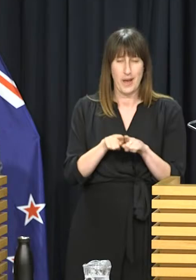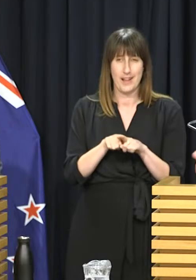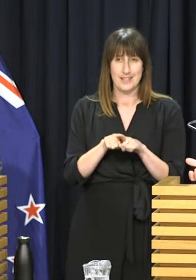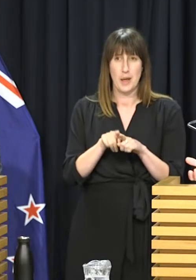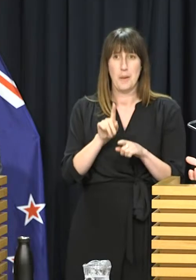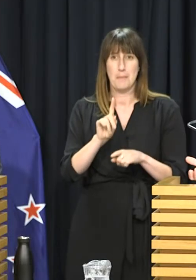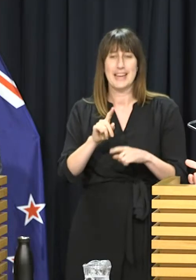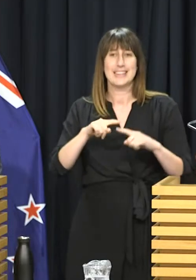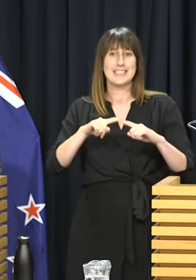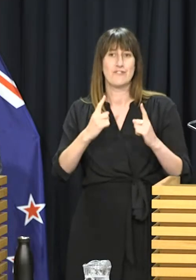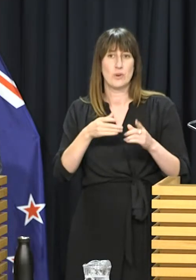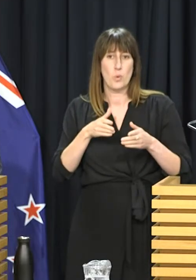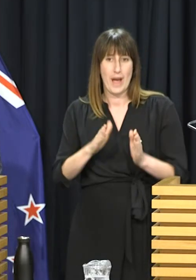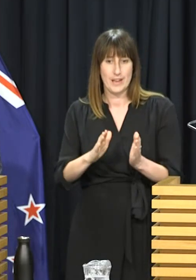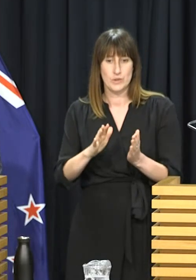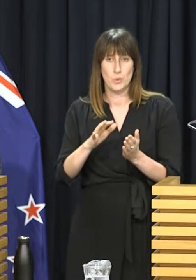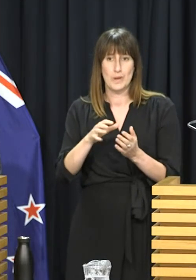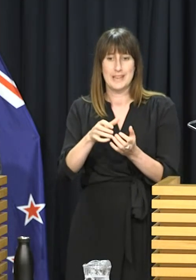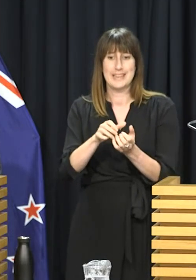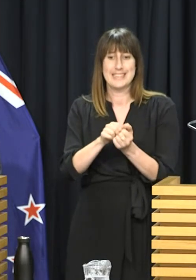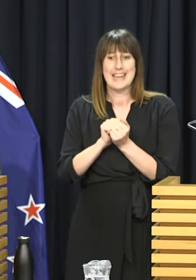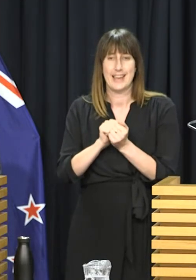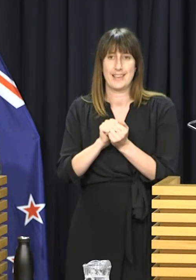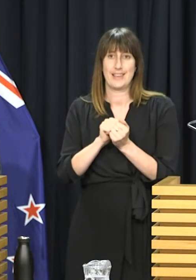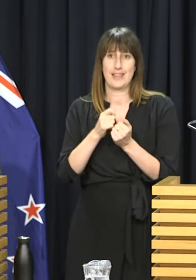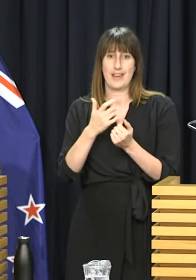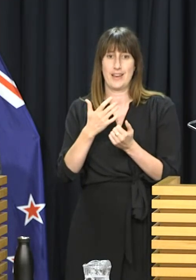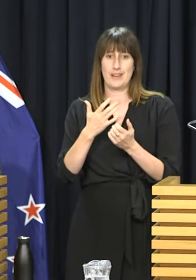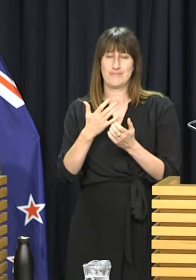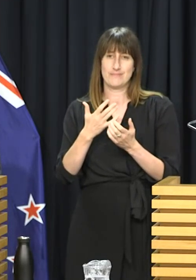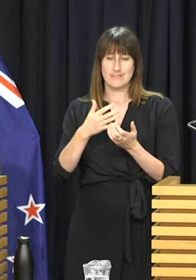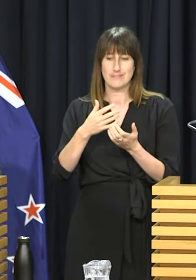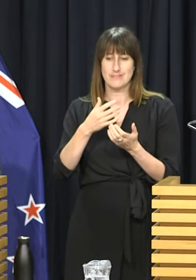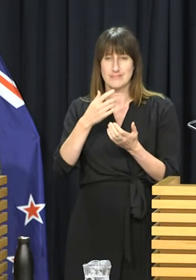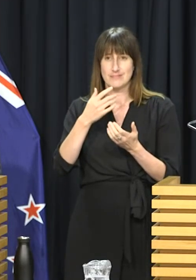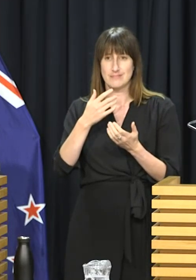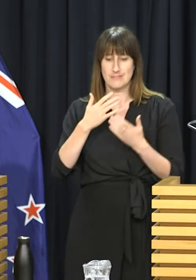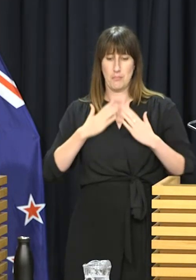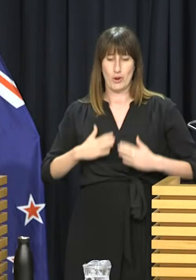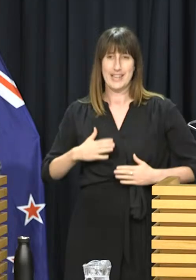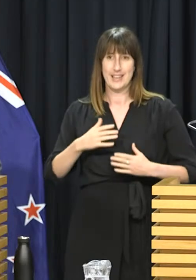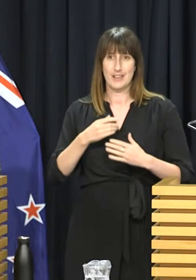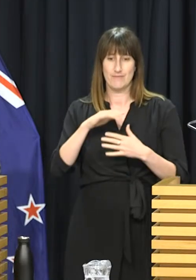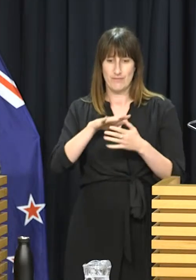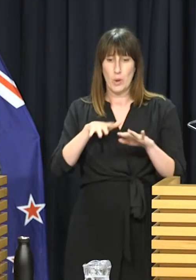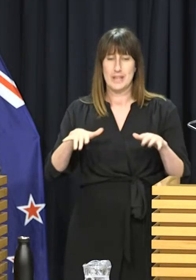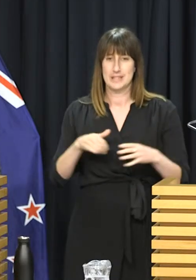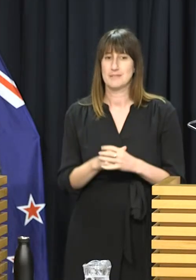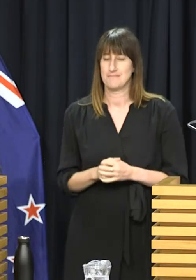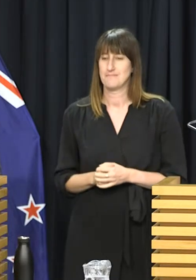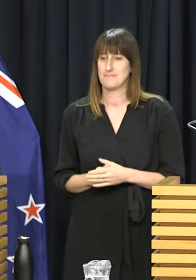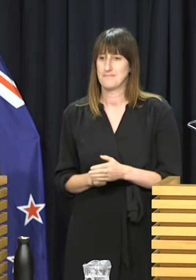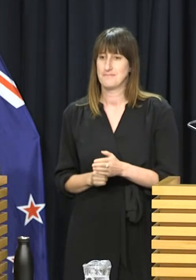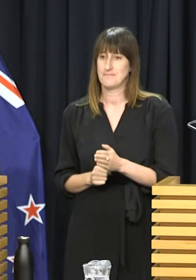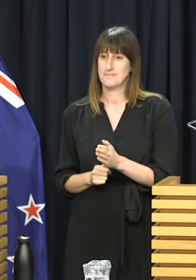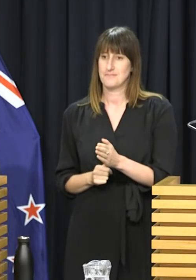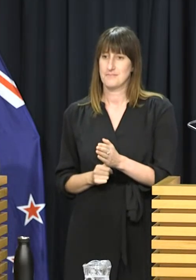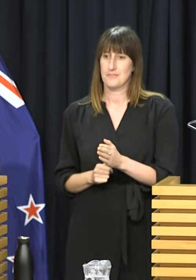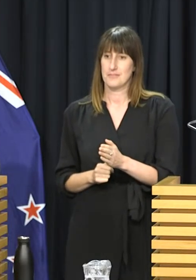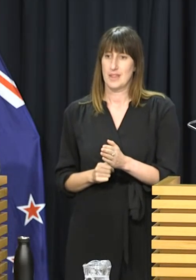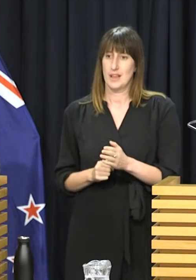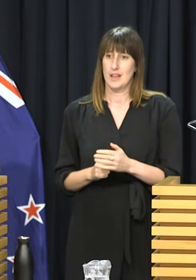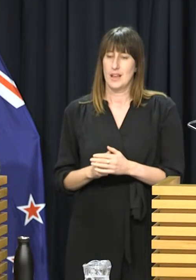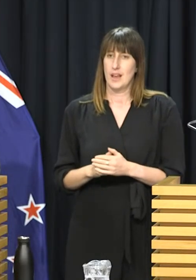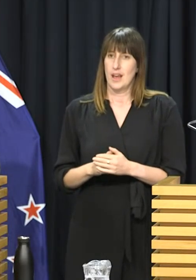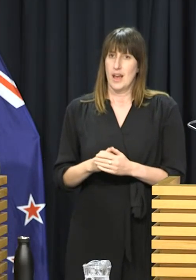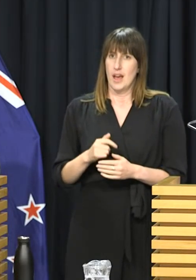on with an update on where the saliva testing, how that's going in our quarantine facilities. Dr. Bloomfield, a team of New Zealand